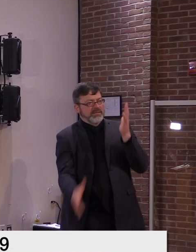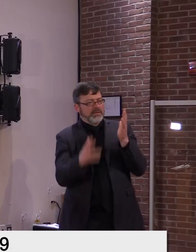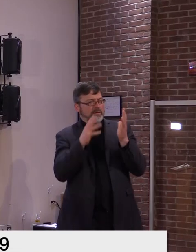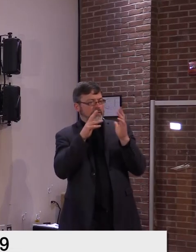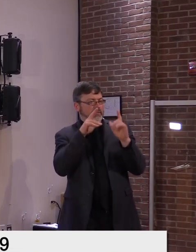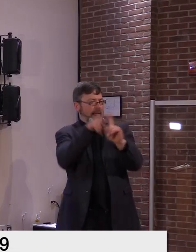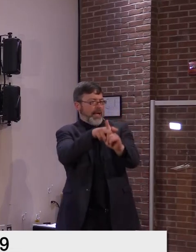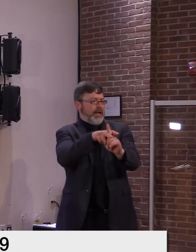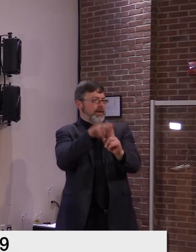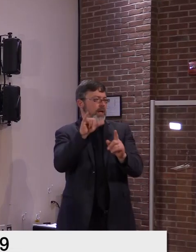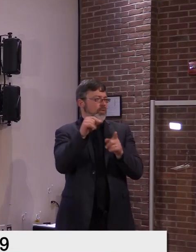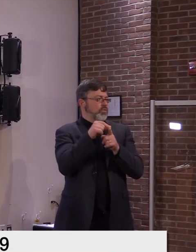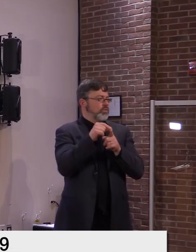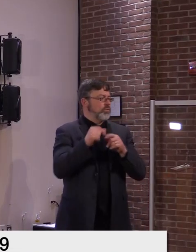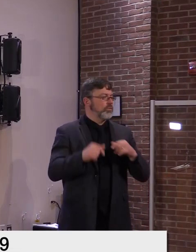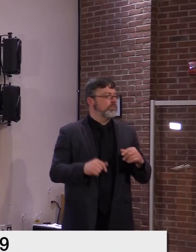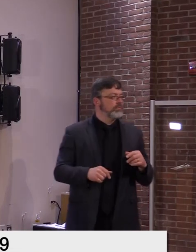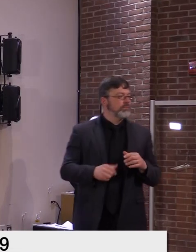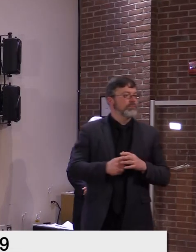Okay, thank you very much.